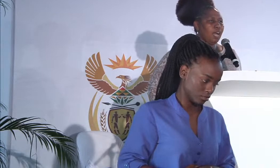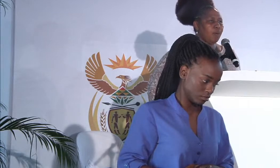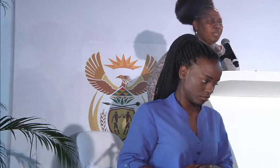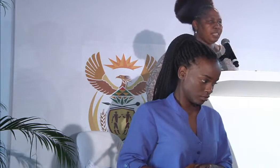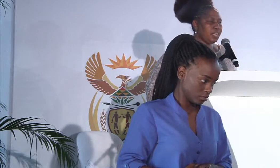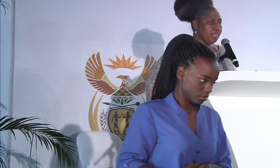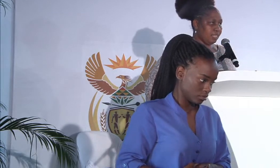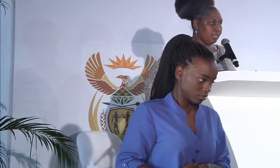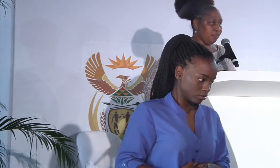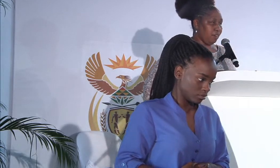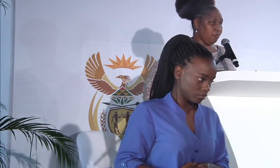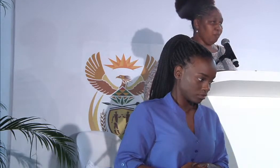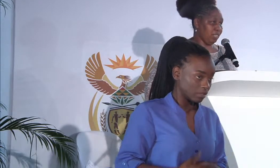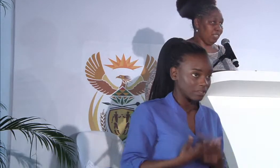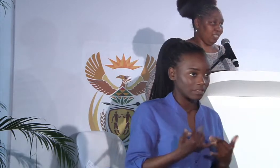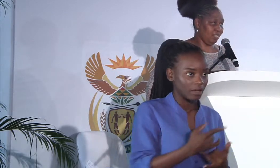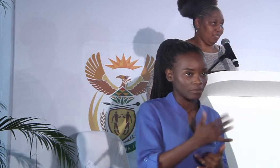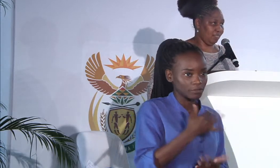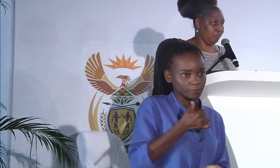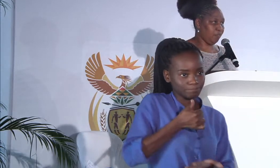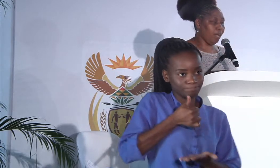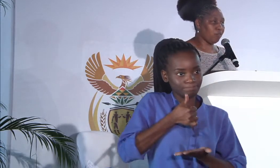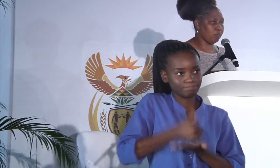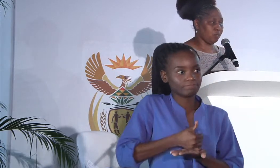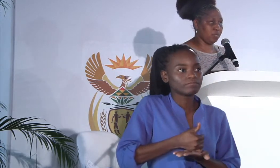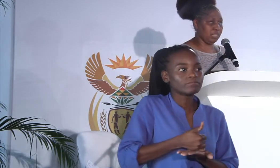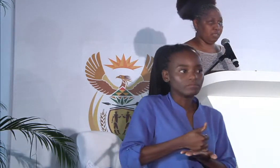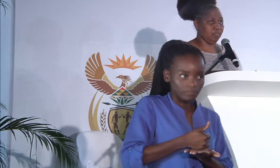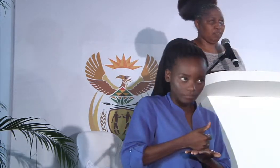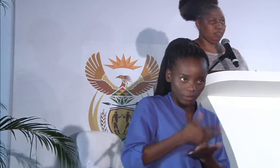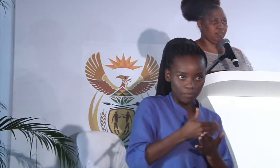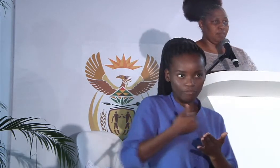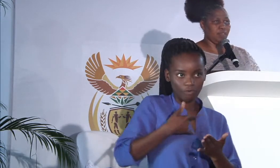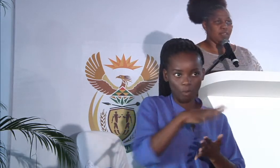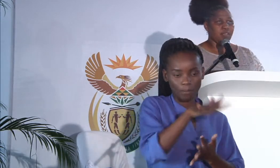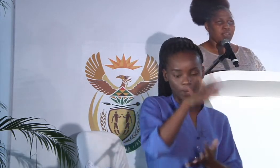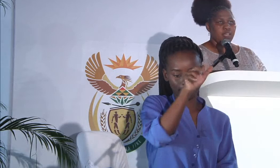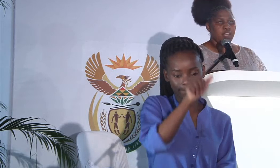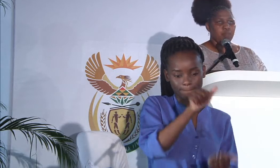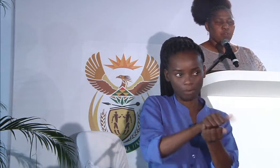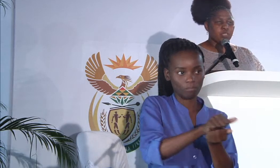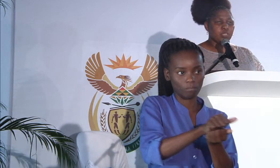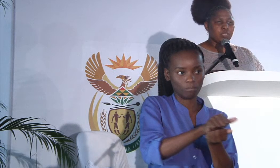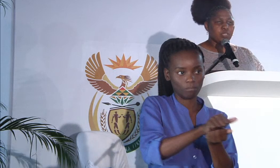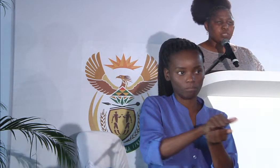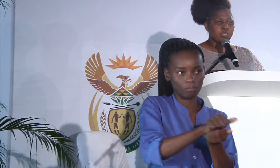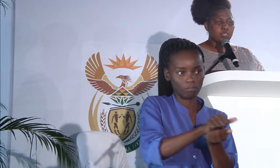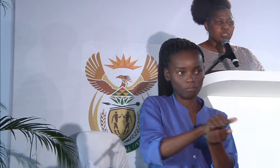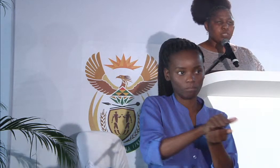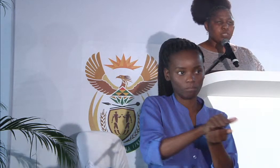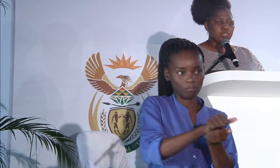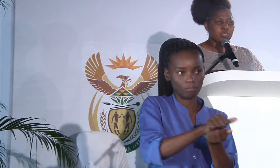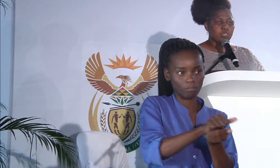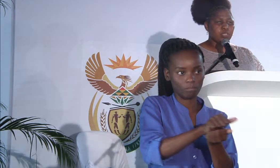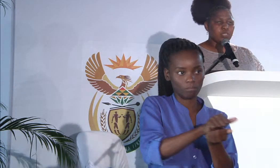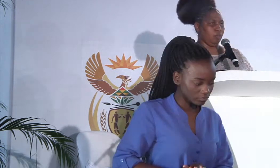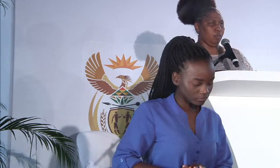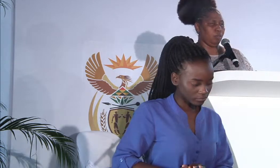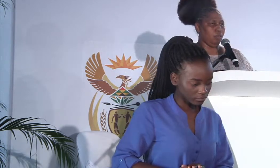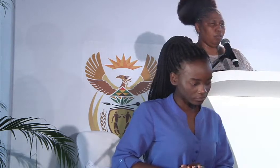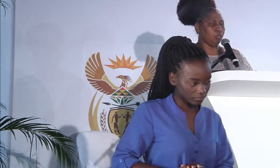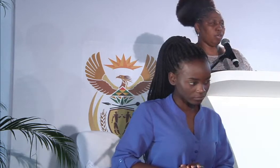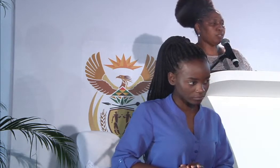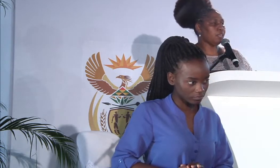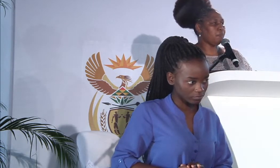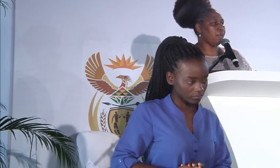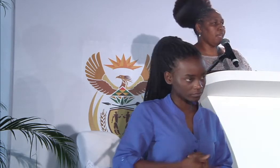I want to take a seat for a moment before I conclude. Because I chose